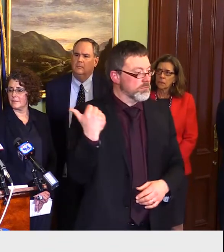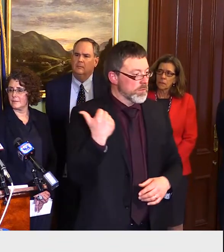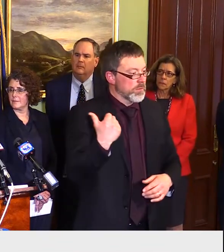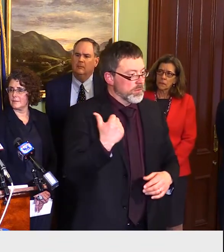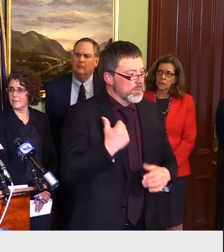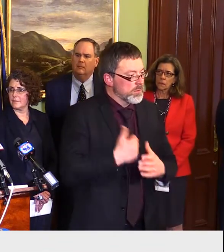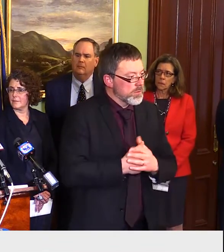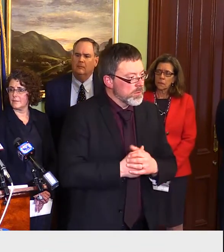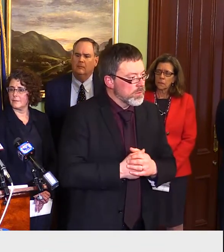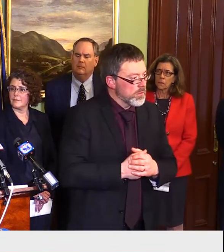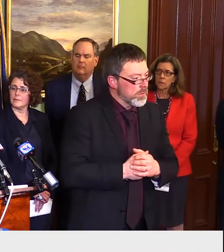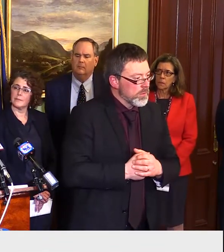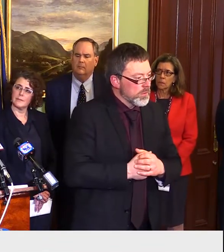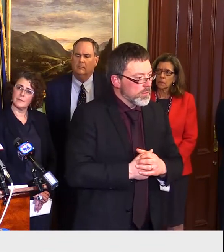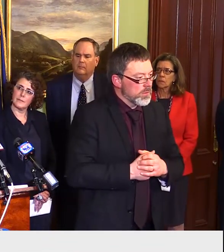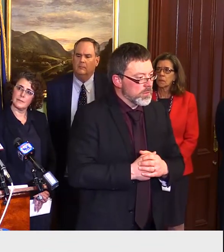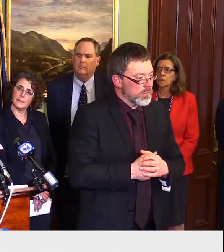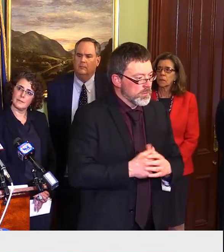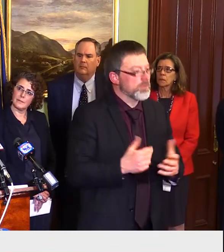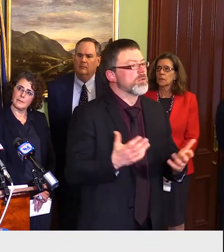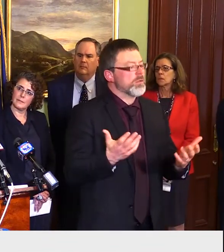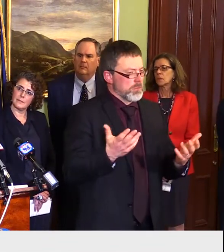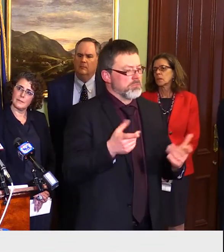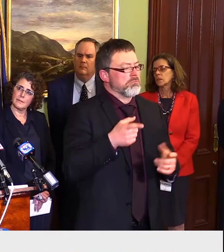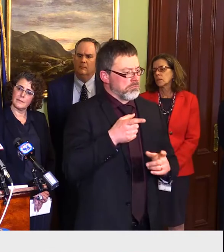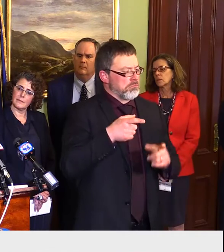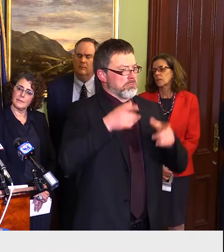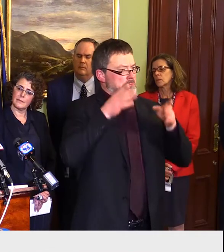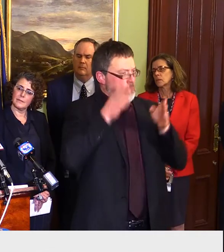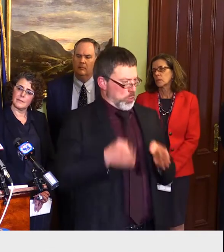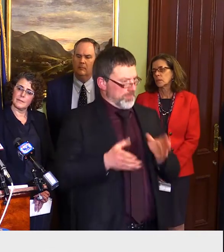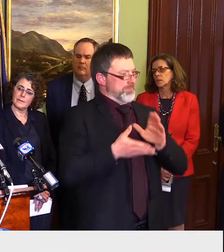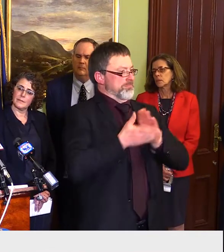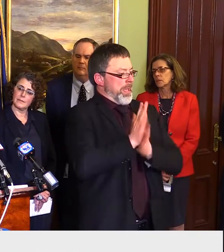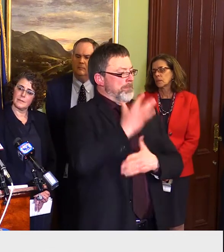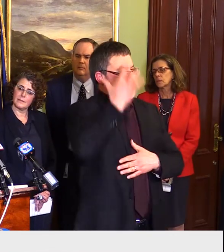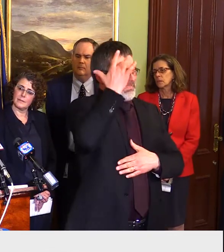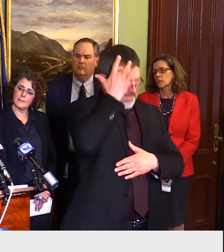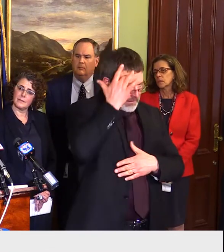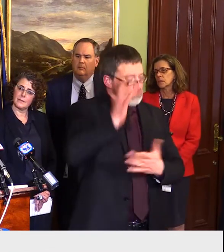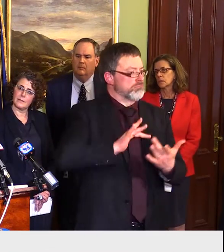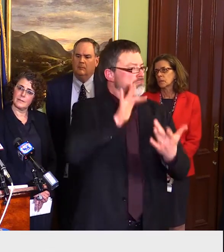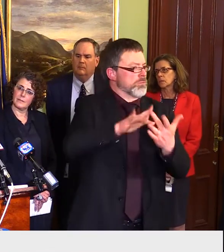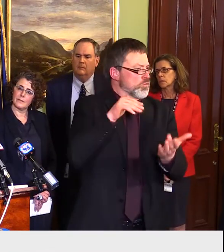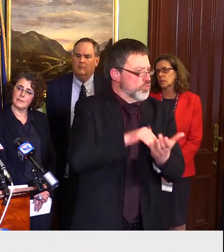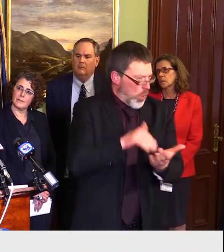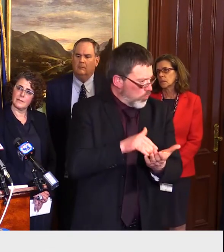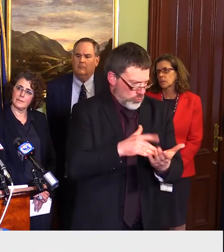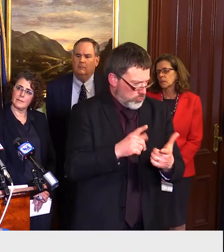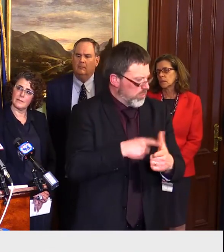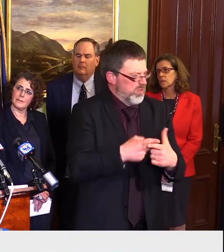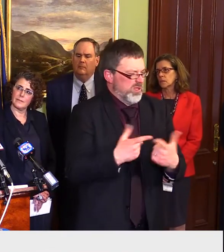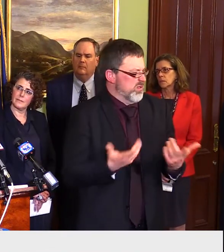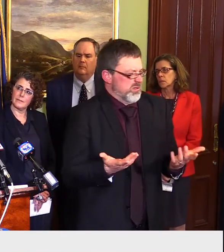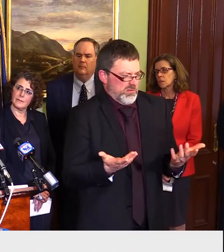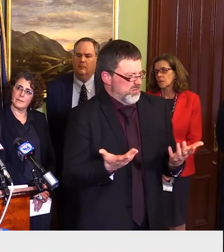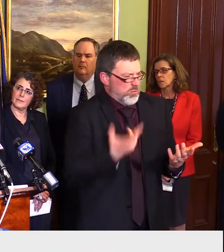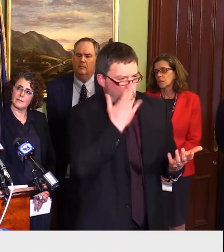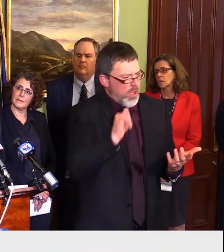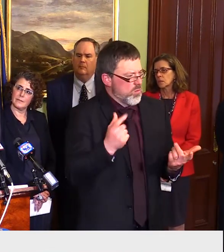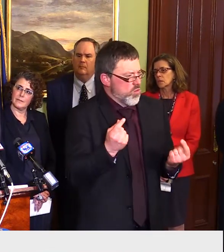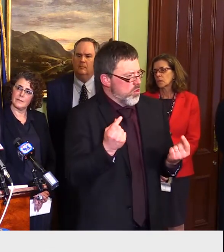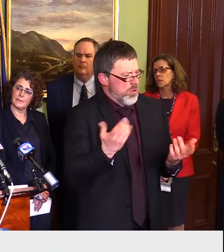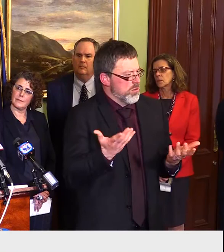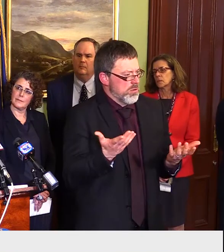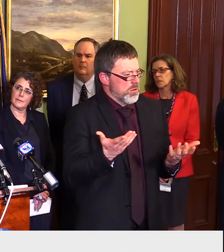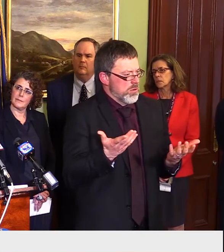It's been expanded in terms of the original CDC guidance was only hospitalized patients, and we took that